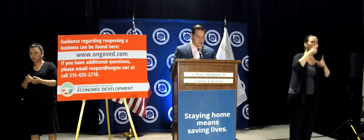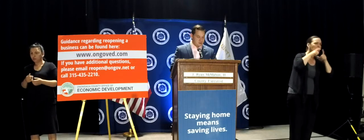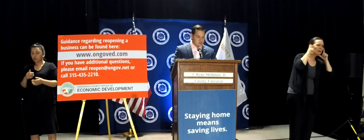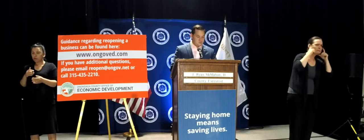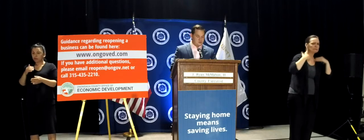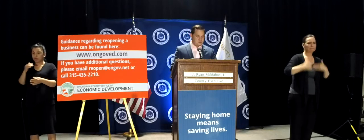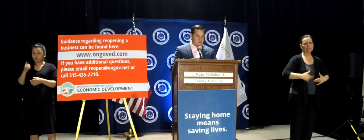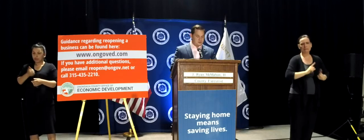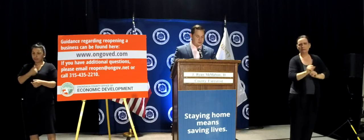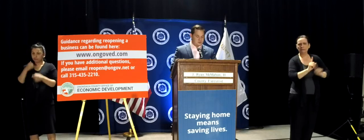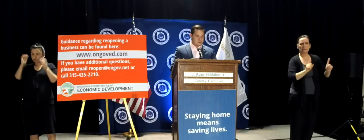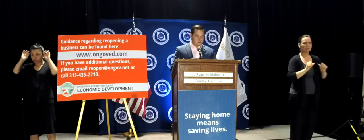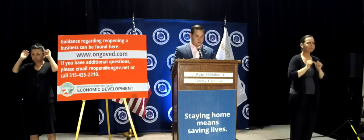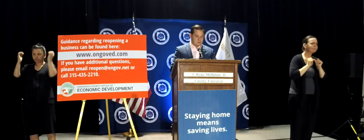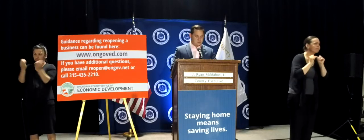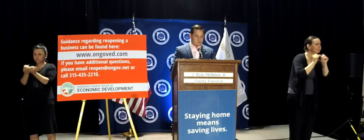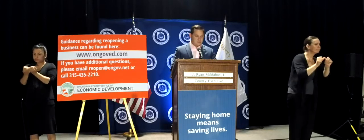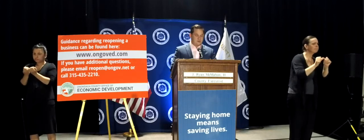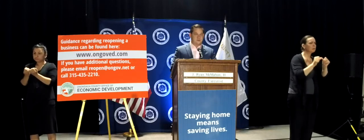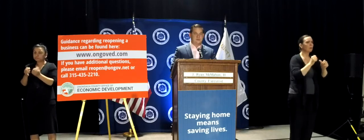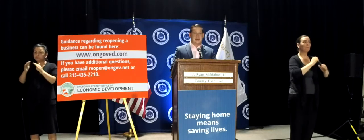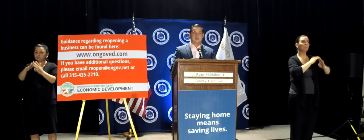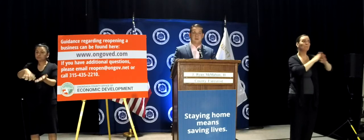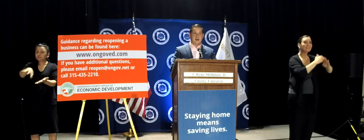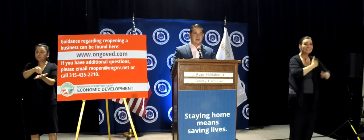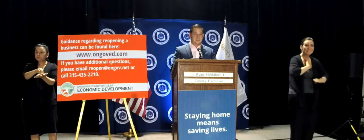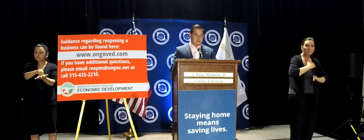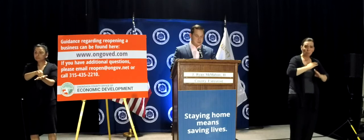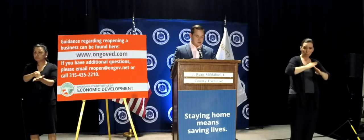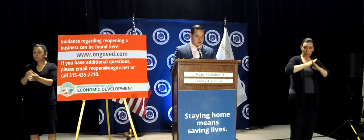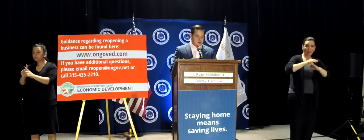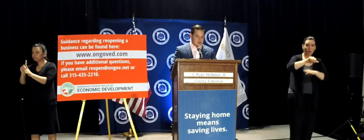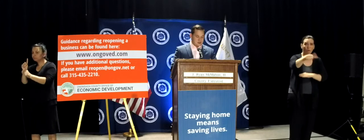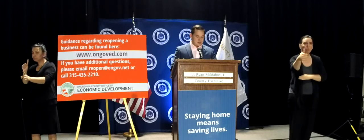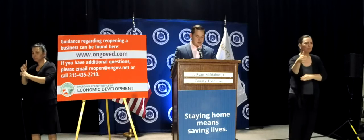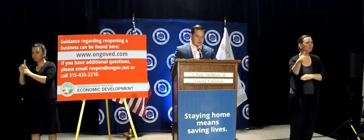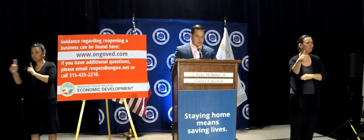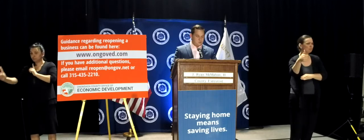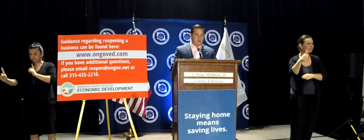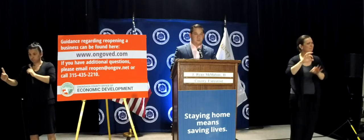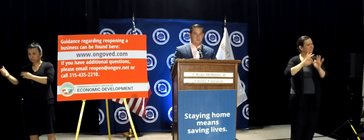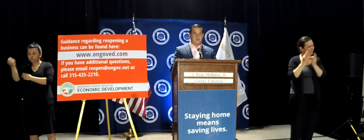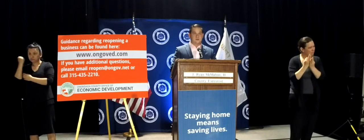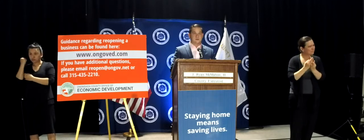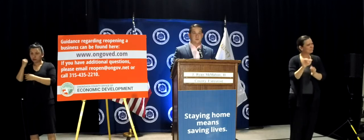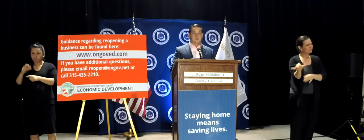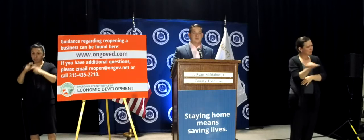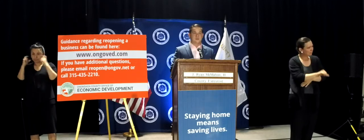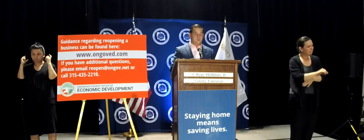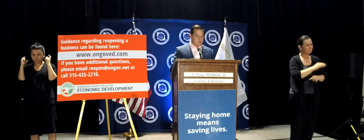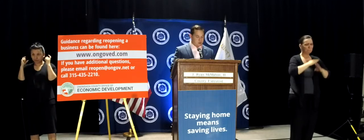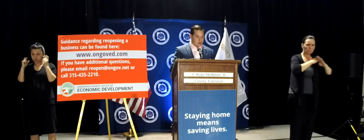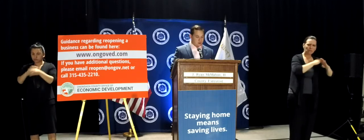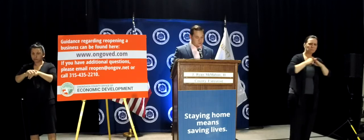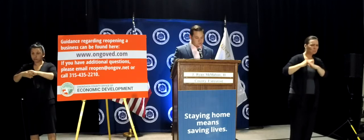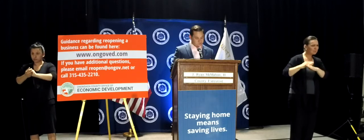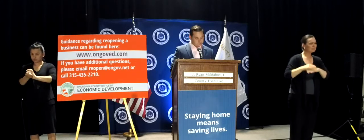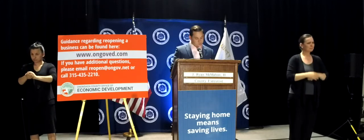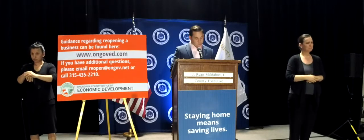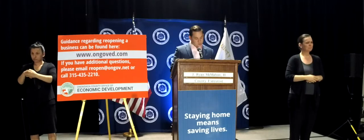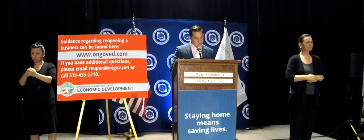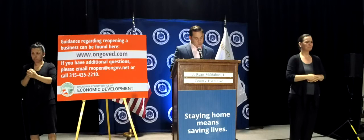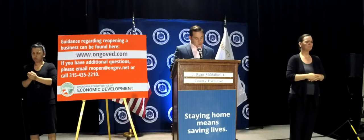family, physical distance every time you can, and we'll get through this and we'll continue to make